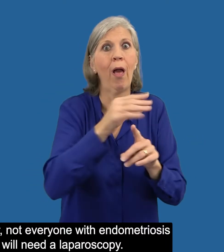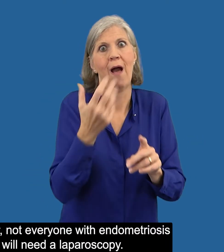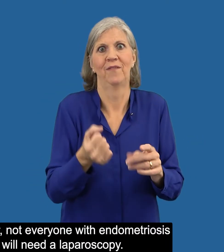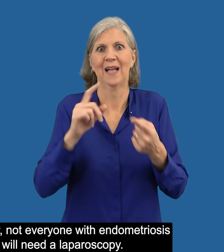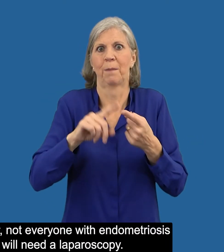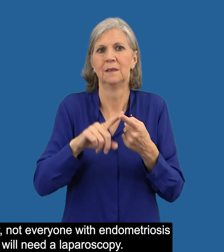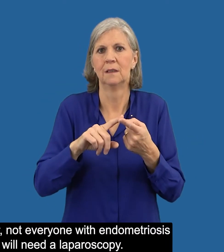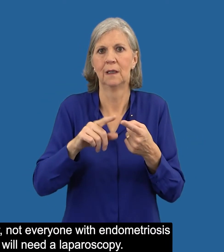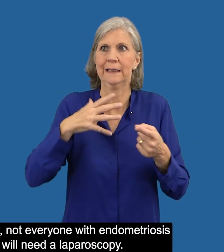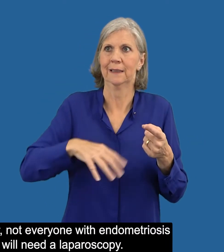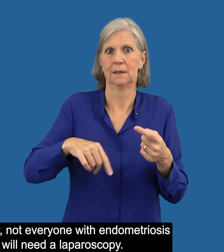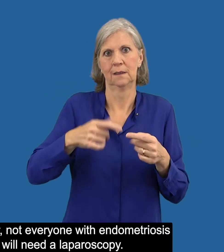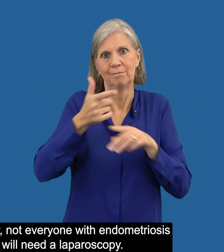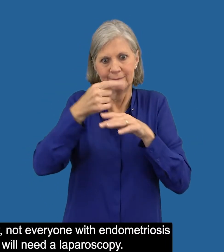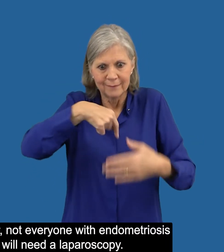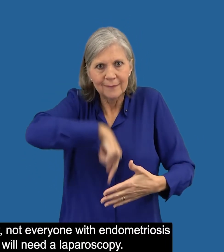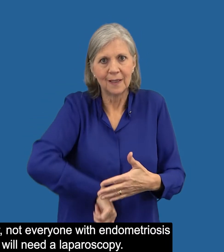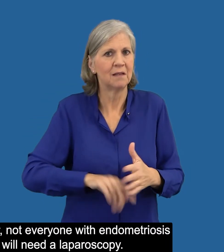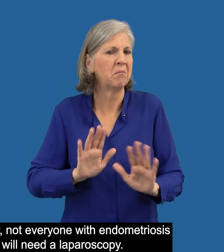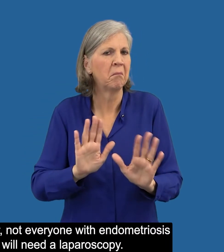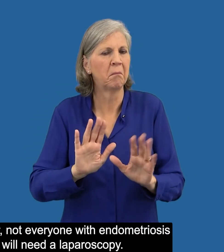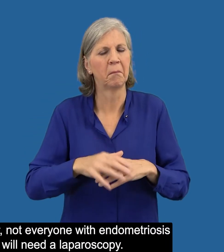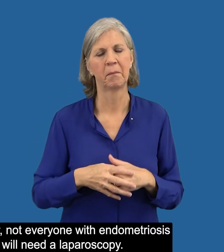not everyone with endometriosis will need a laparoscopy.